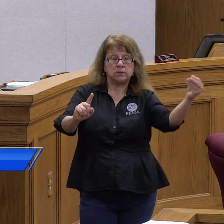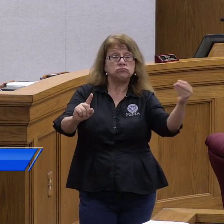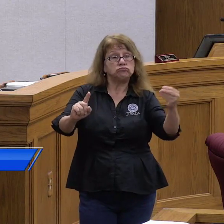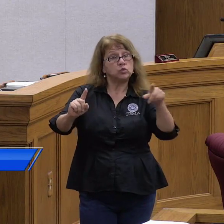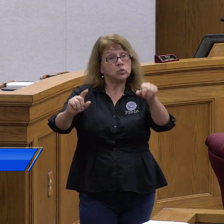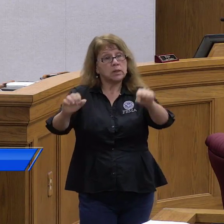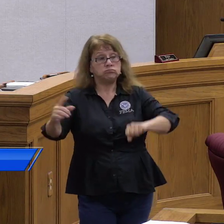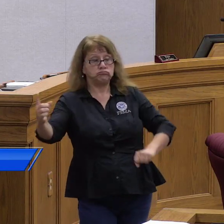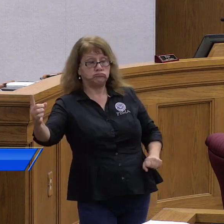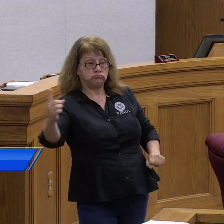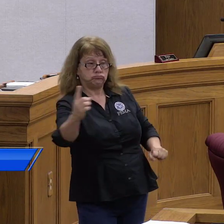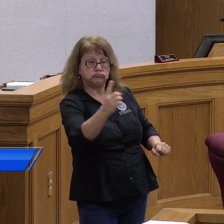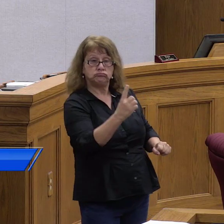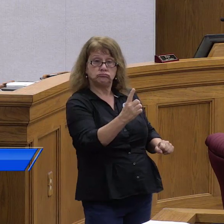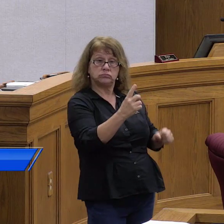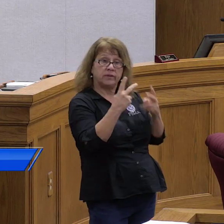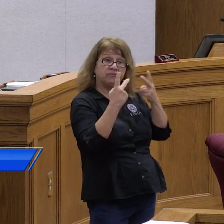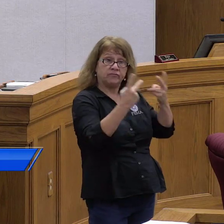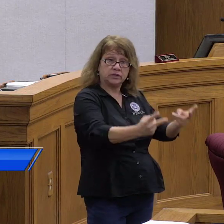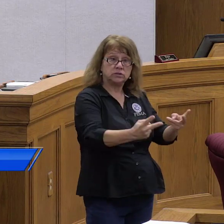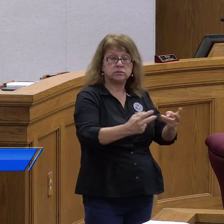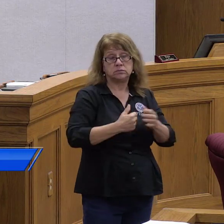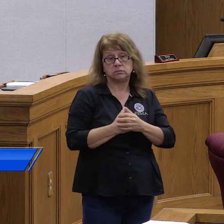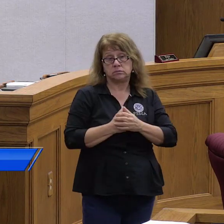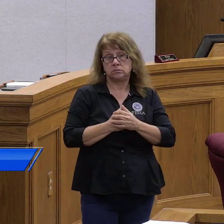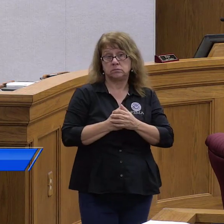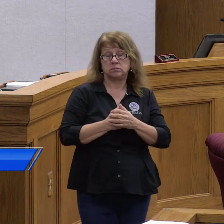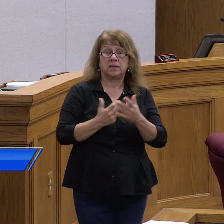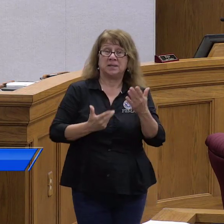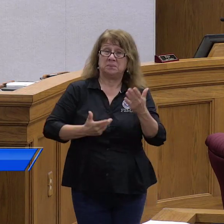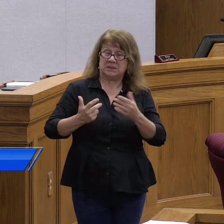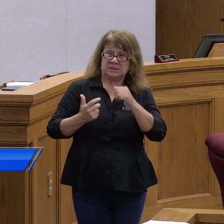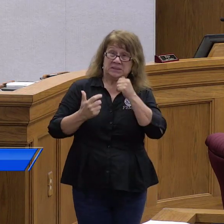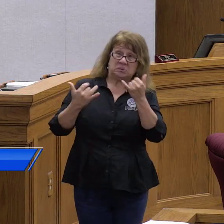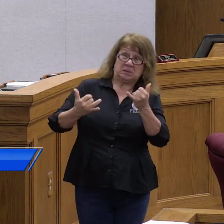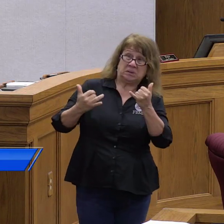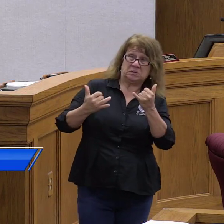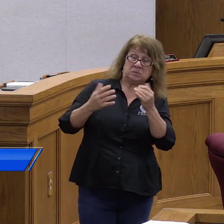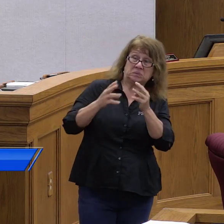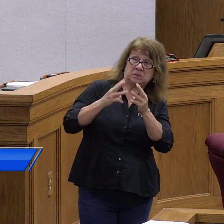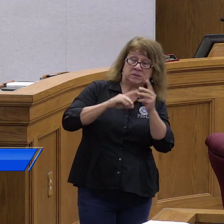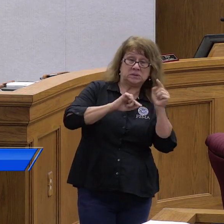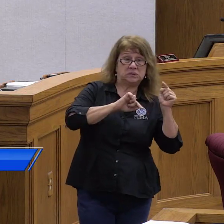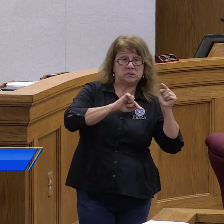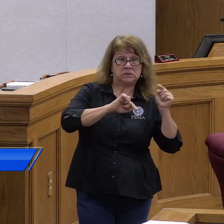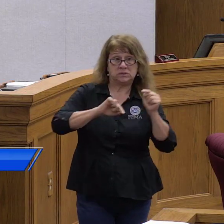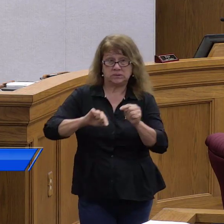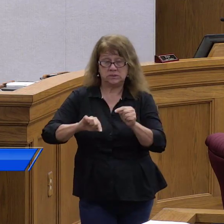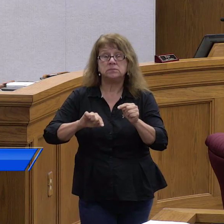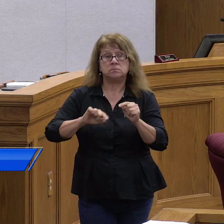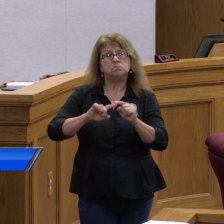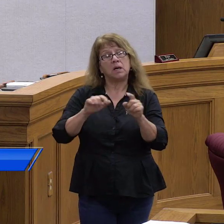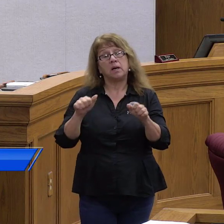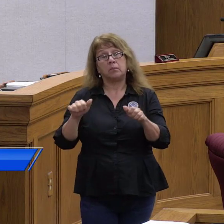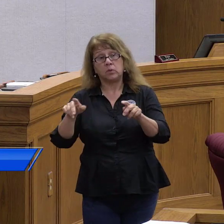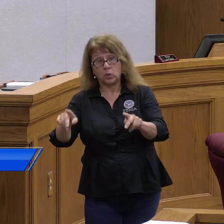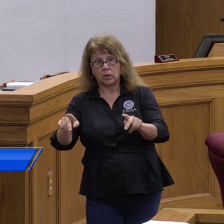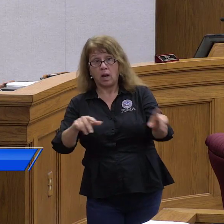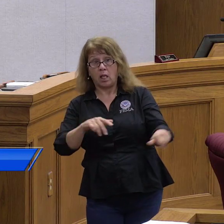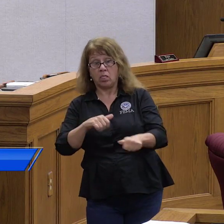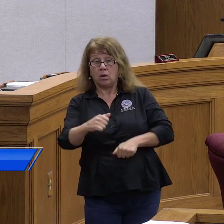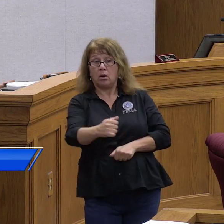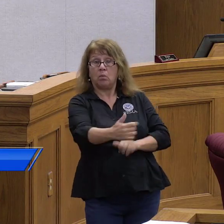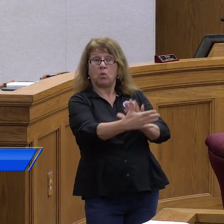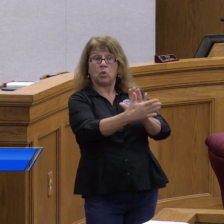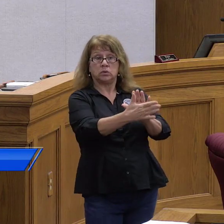little area to speak to someone. Maybe not ideal with the weather we have now, but still an opportunity. We did